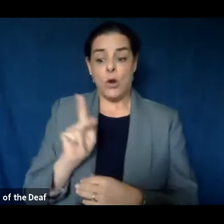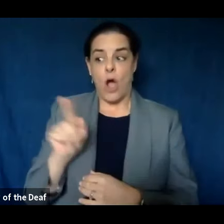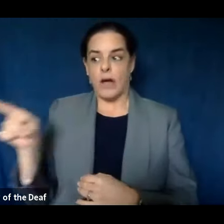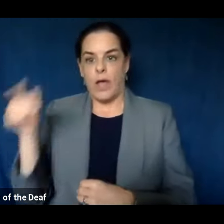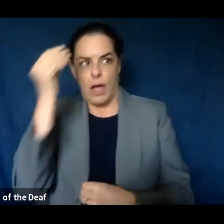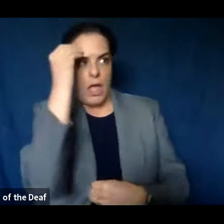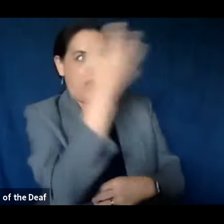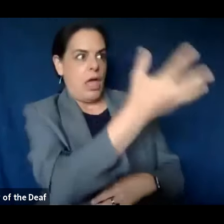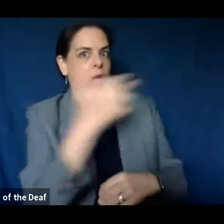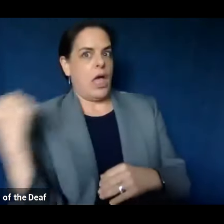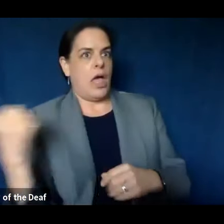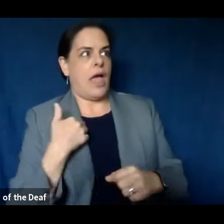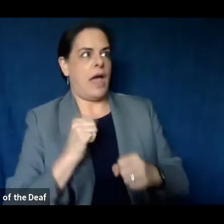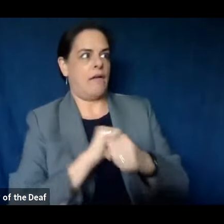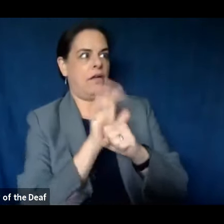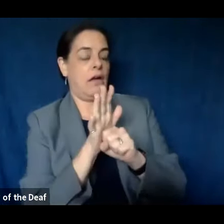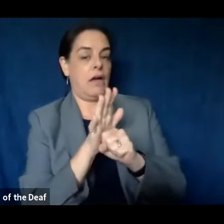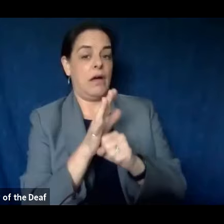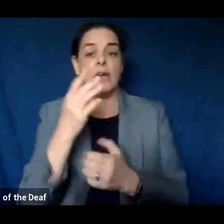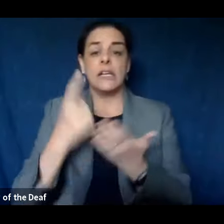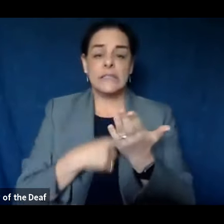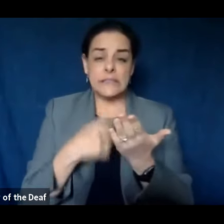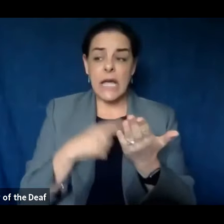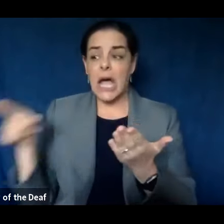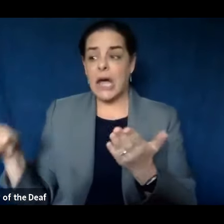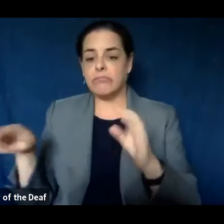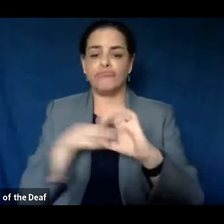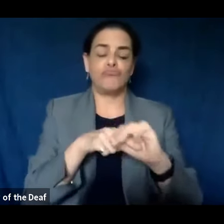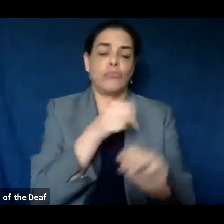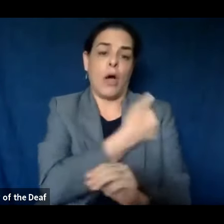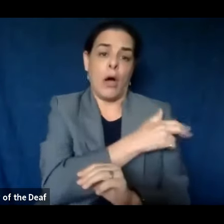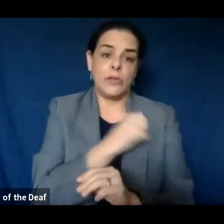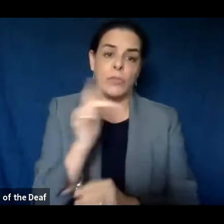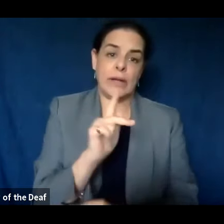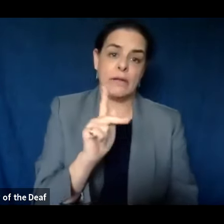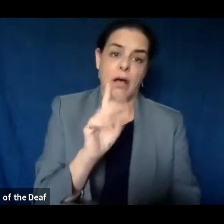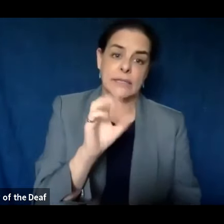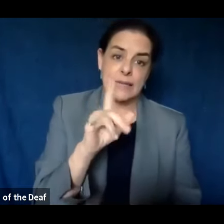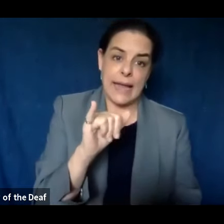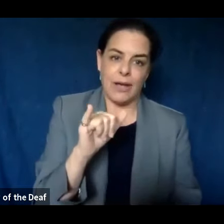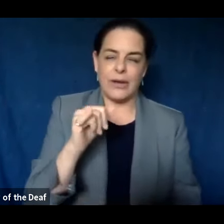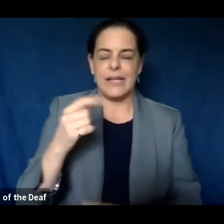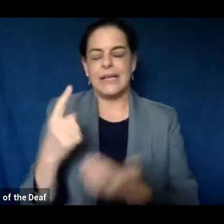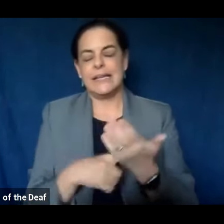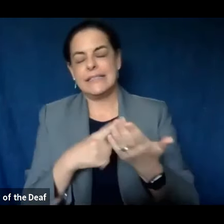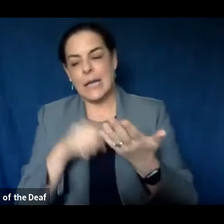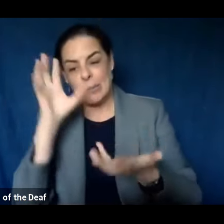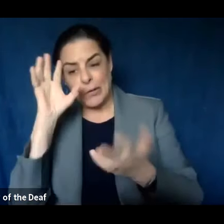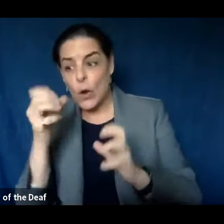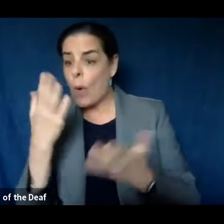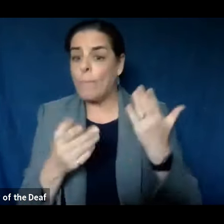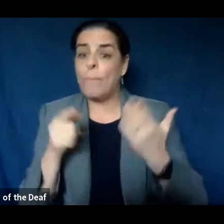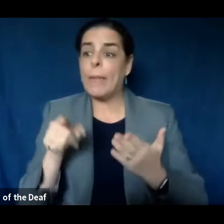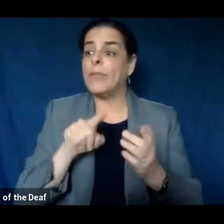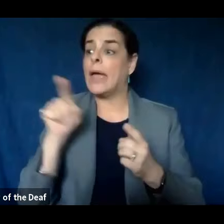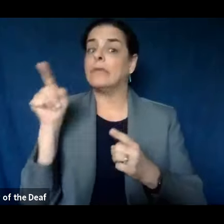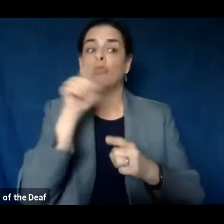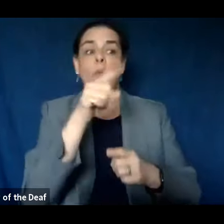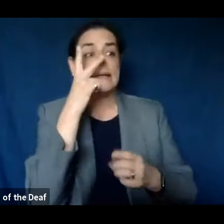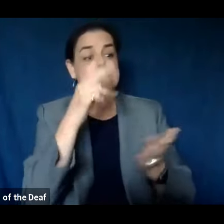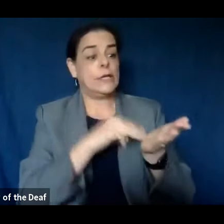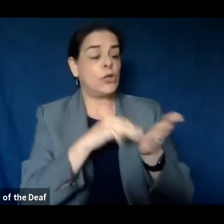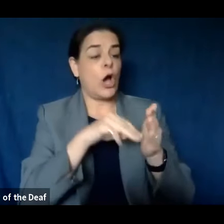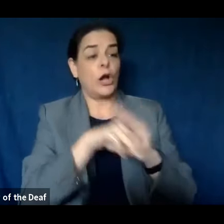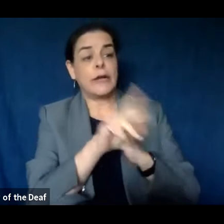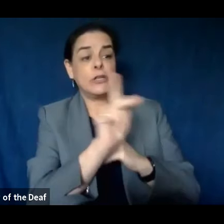partly because they're hospitalized in Knox County, and sometimes some people are hospitalized in Knox County. Sometimes that's confusing, or maybe they went to the doctor in Knox County, or they got